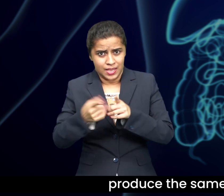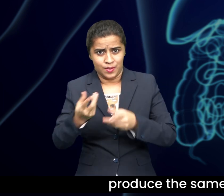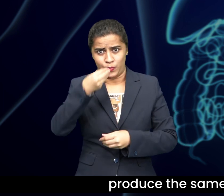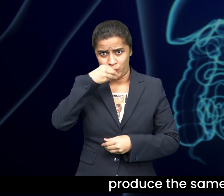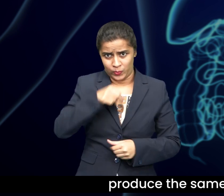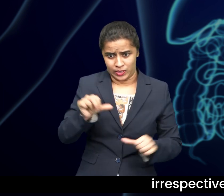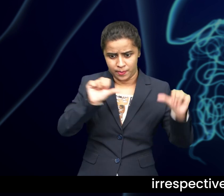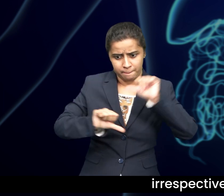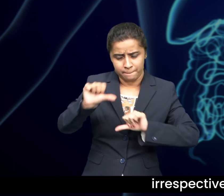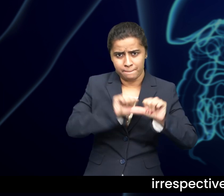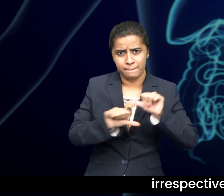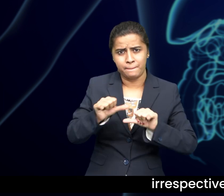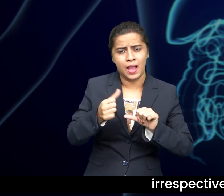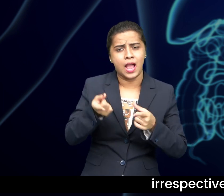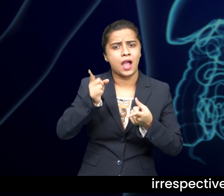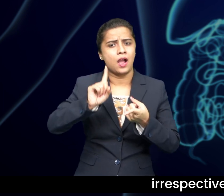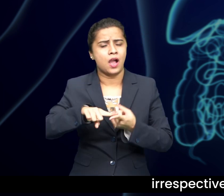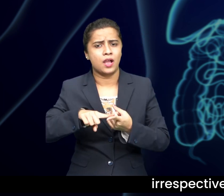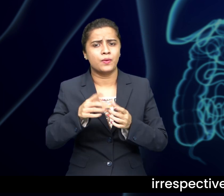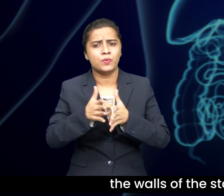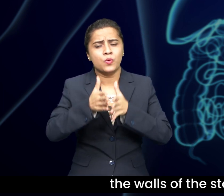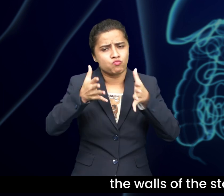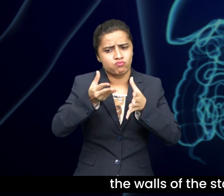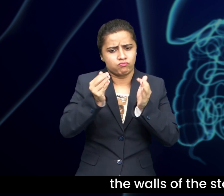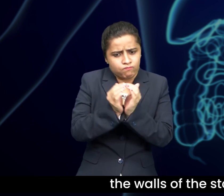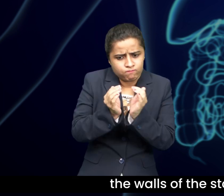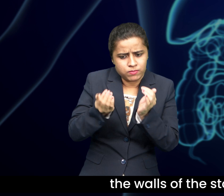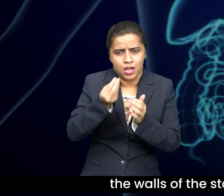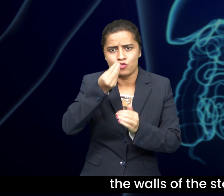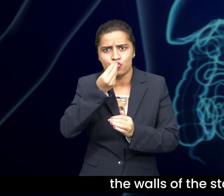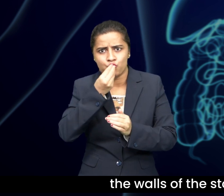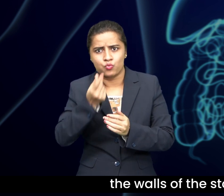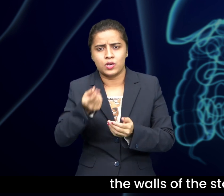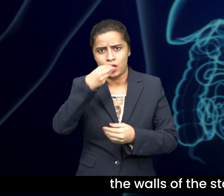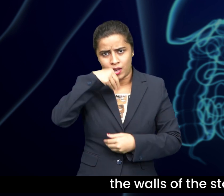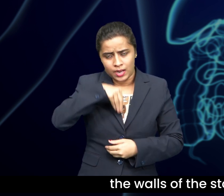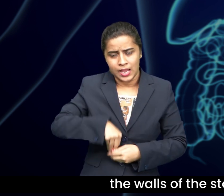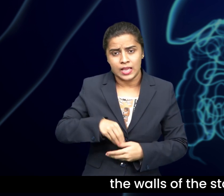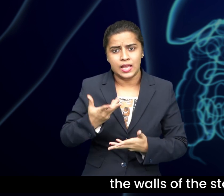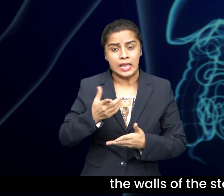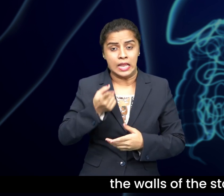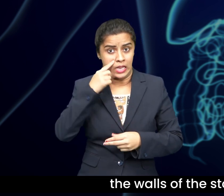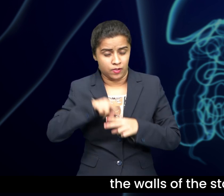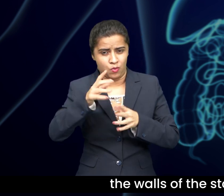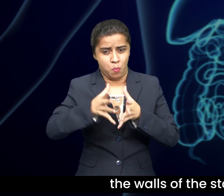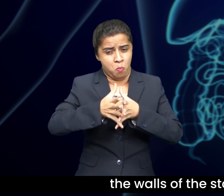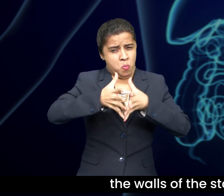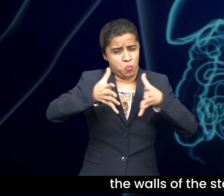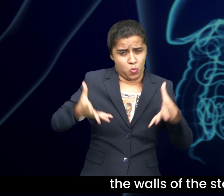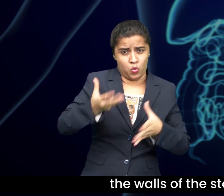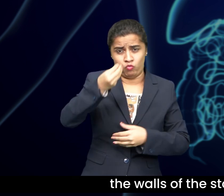digestive juices irrespective of the food quantity, the walls of the stomach would be destroyed.